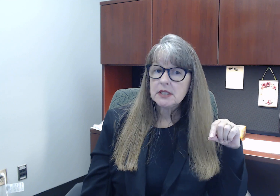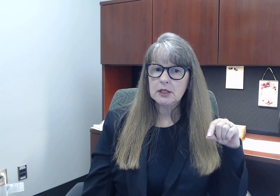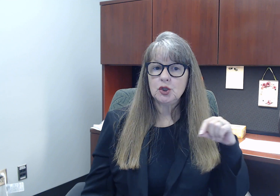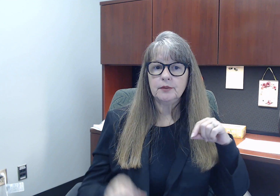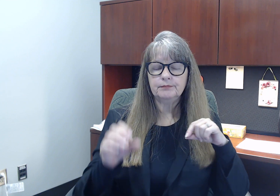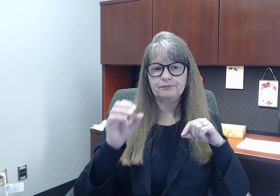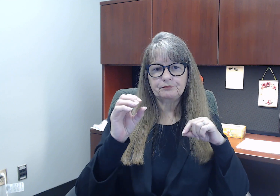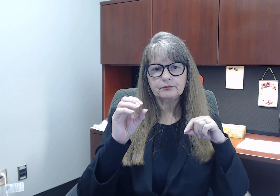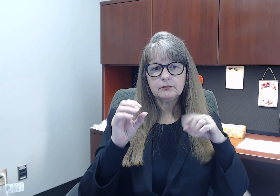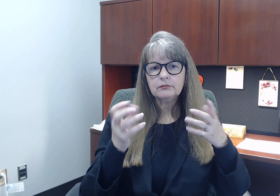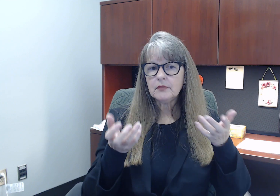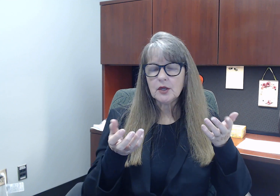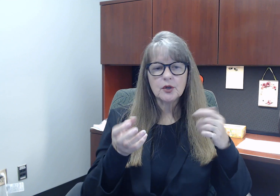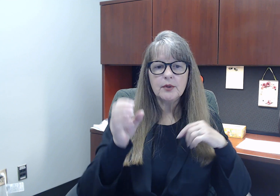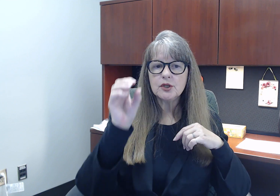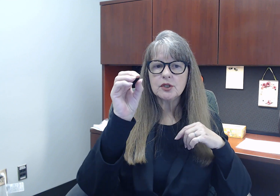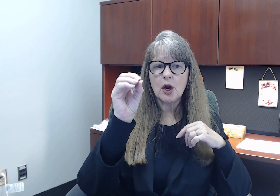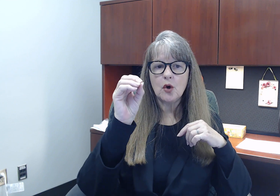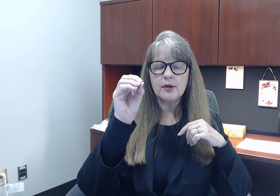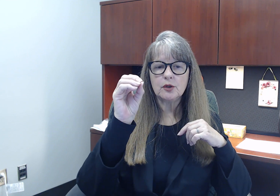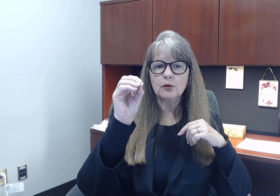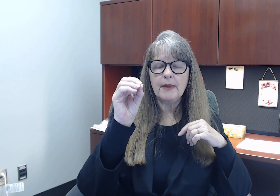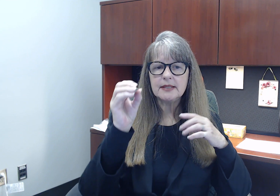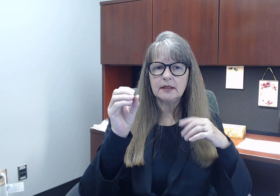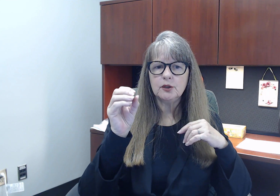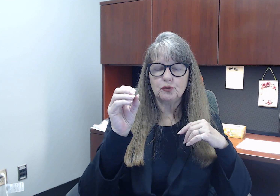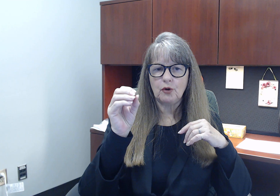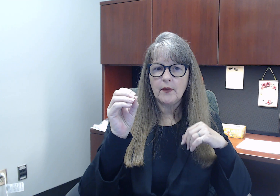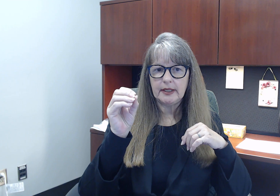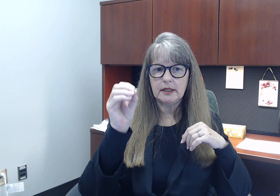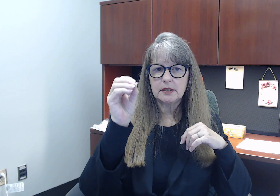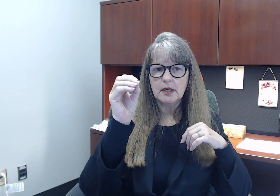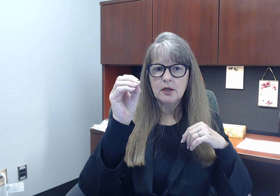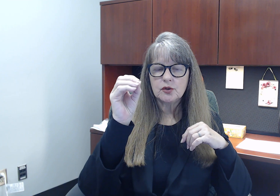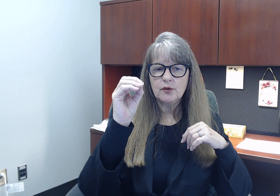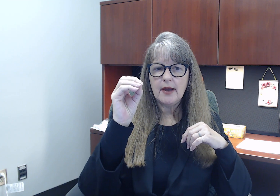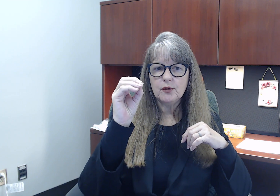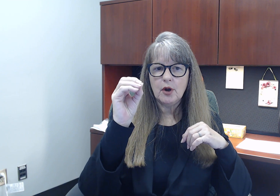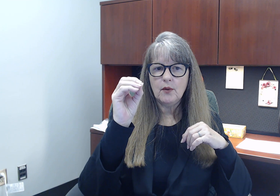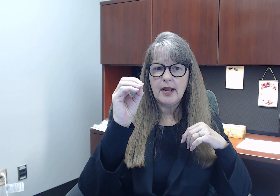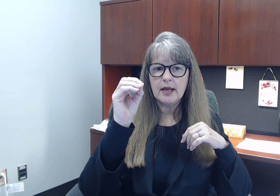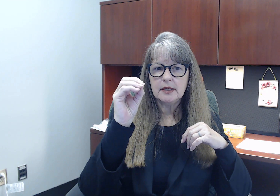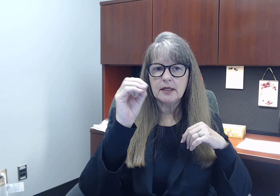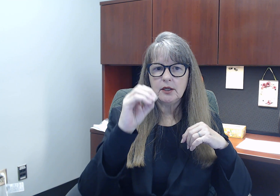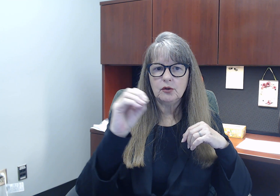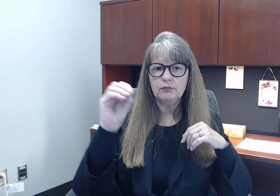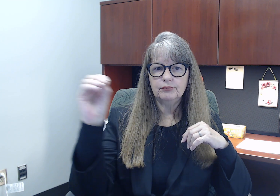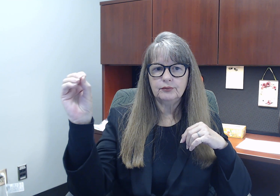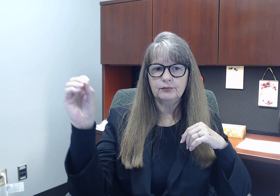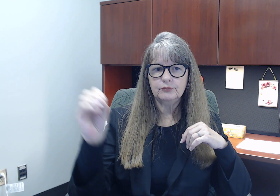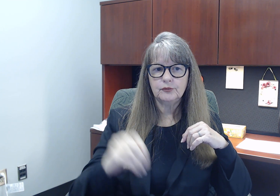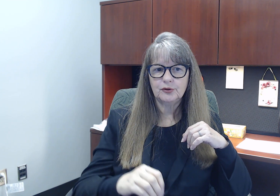Percentage. So it's just an O, and so you're basically drawing it. So you have your O hand and